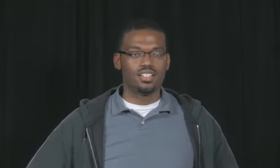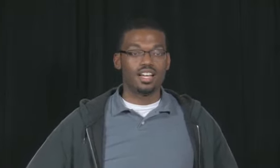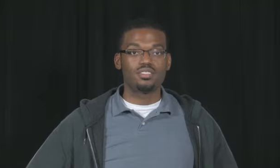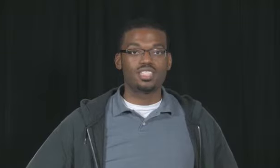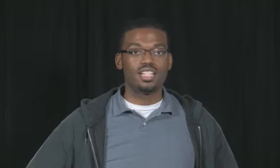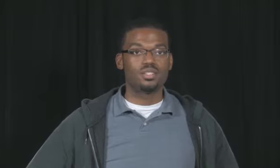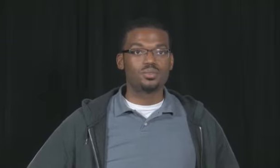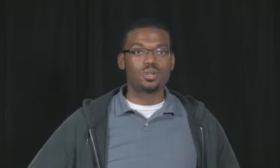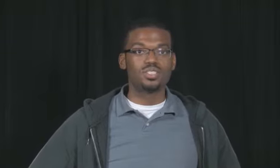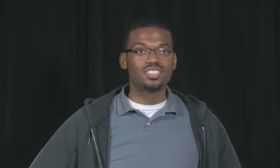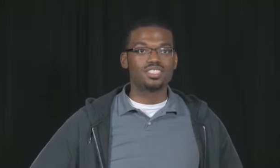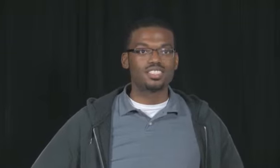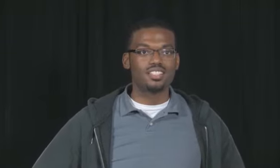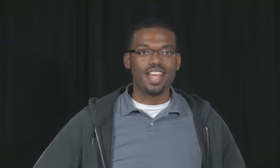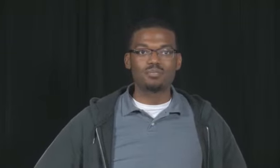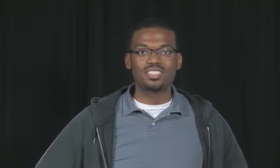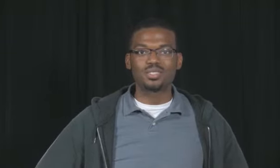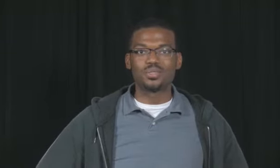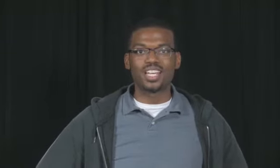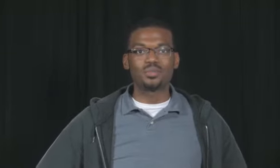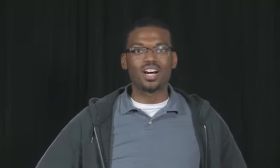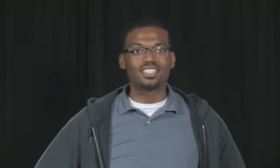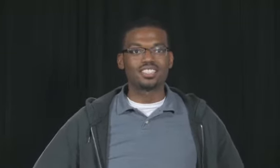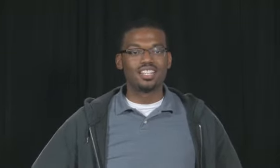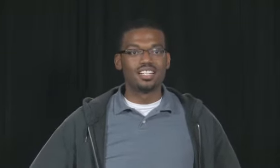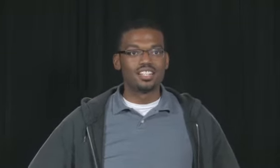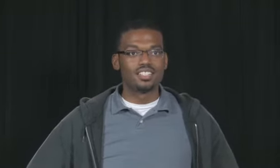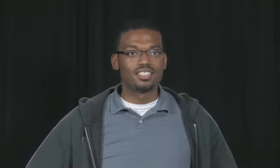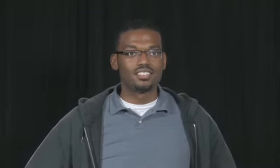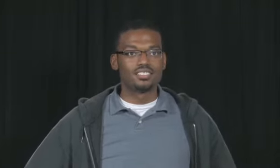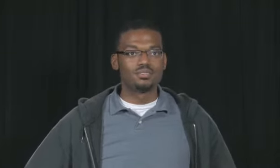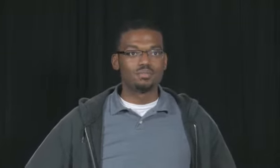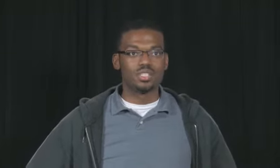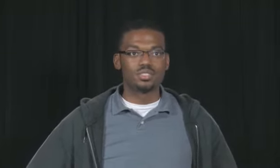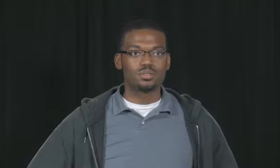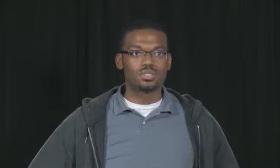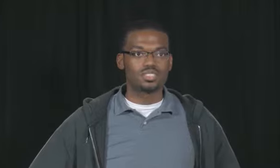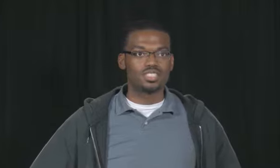I have seen roses, damasked, red and white. But no such roses see